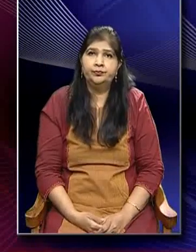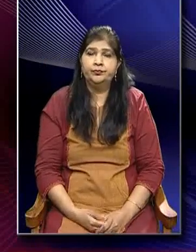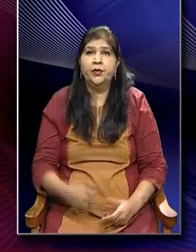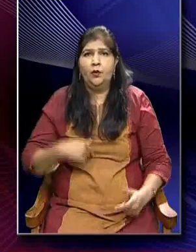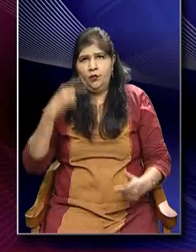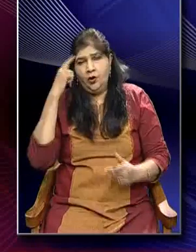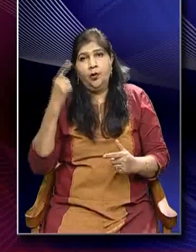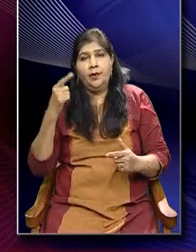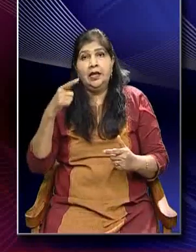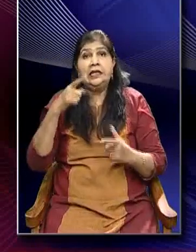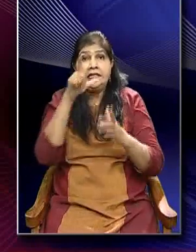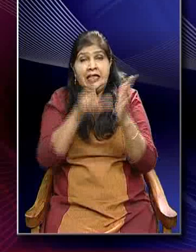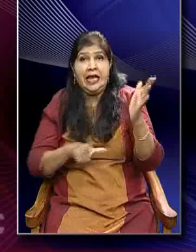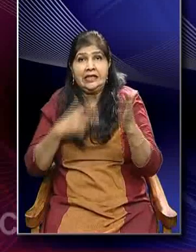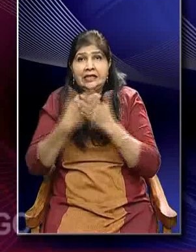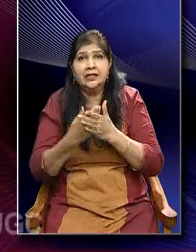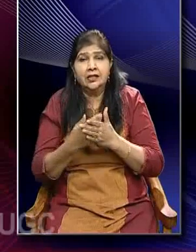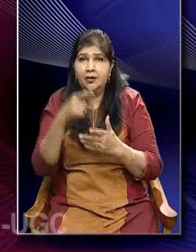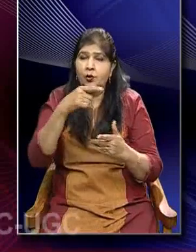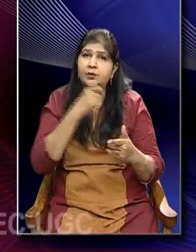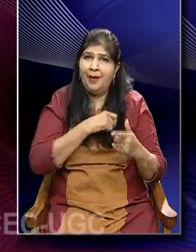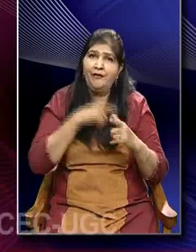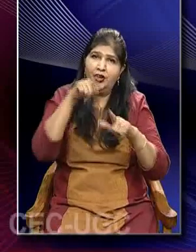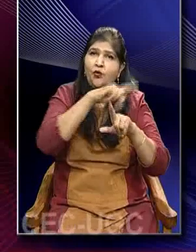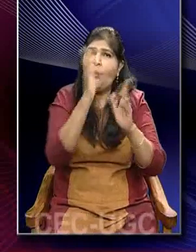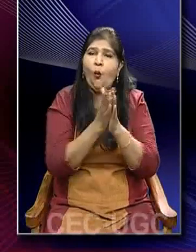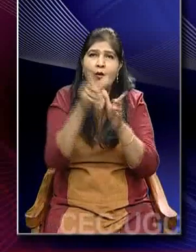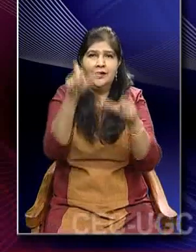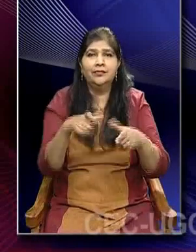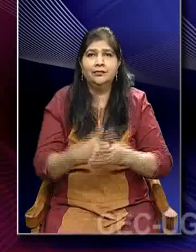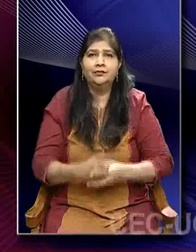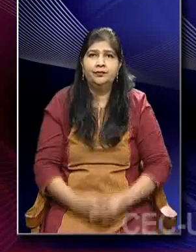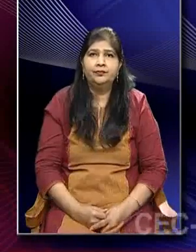hope that the lecture was useful for everyone.